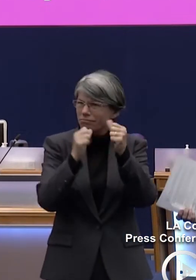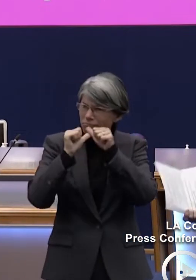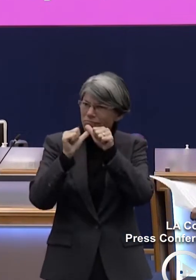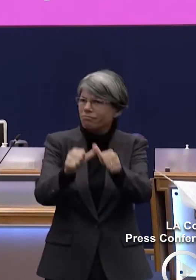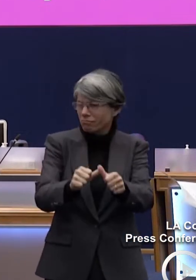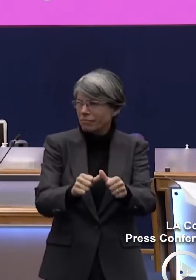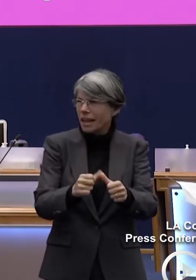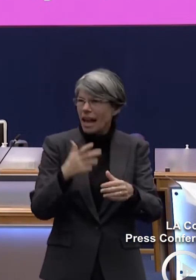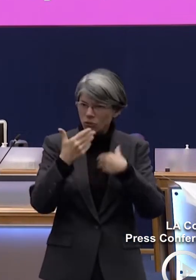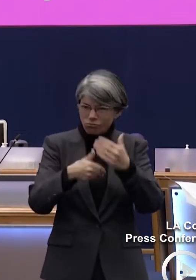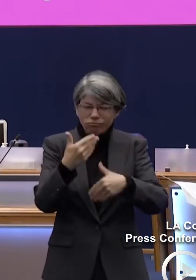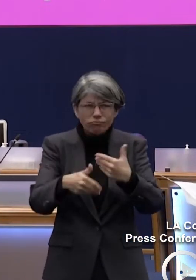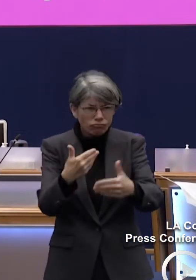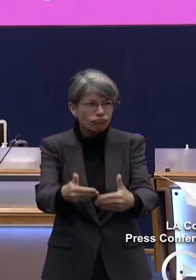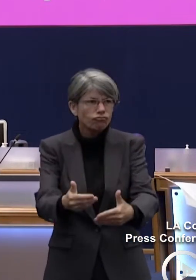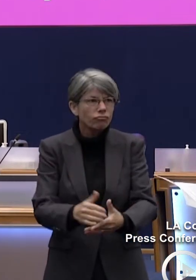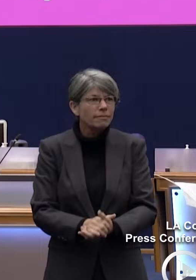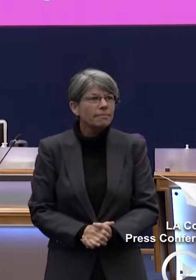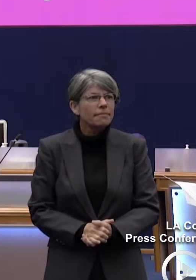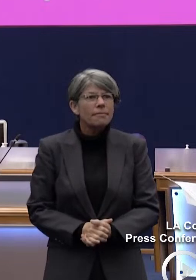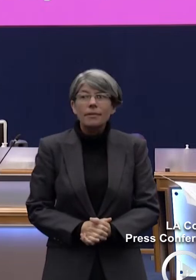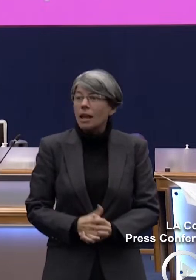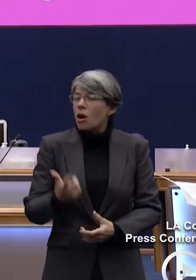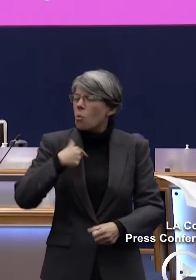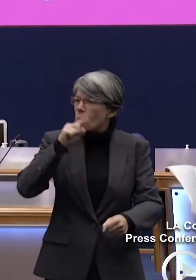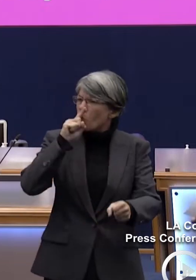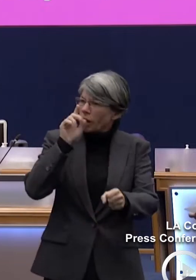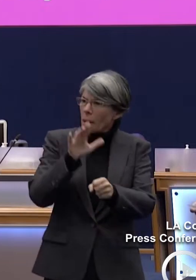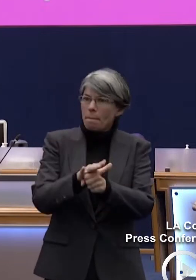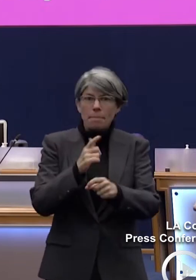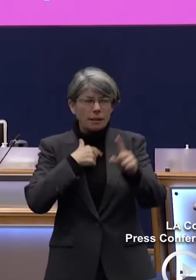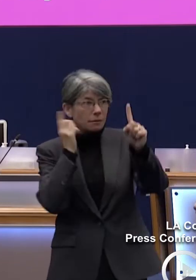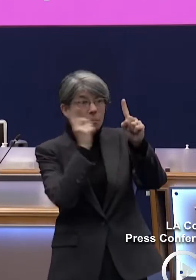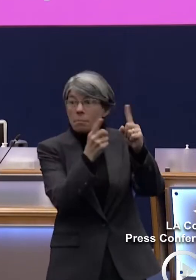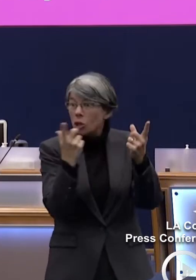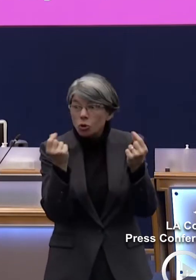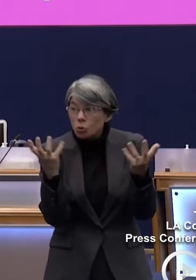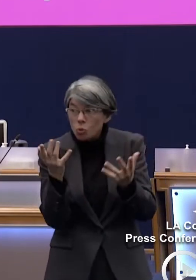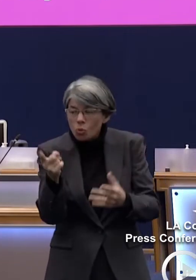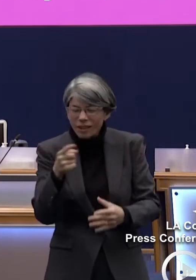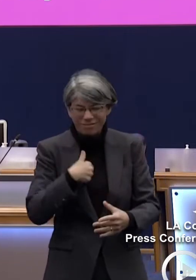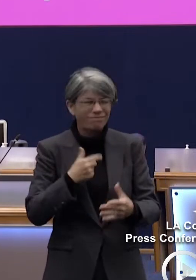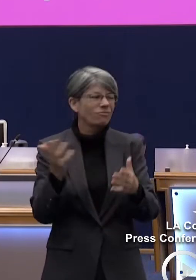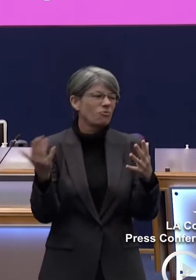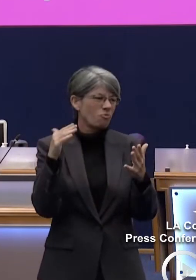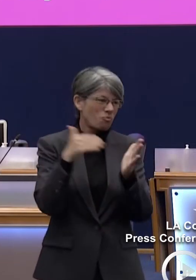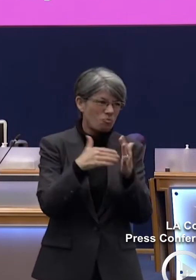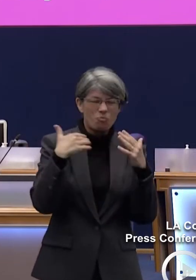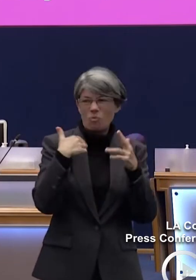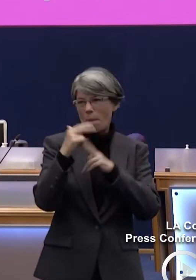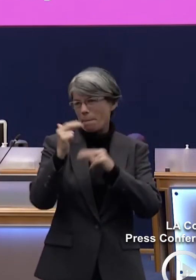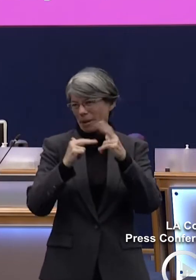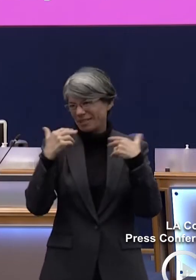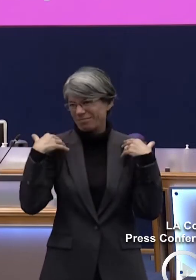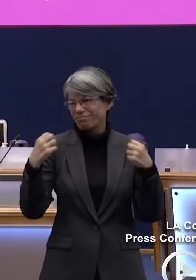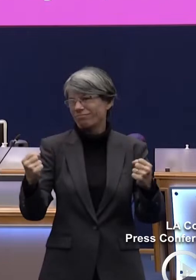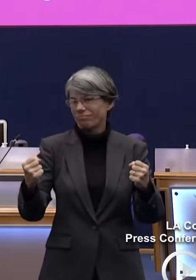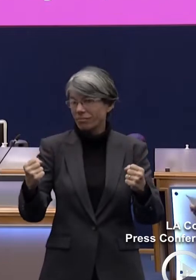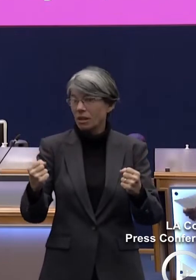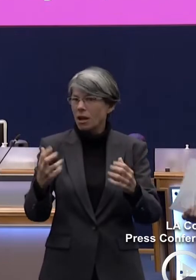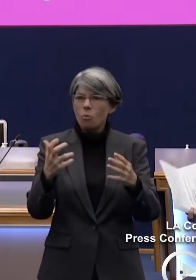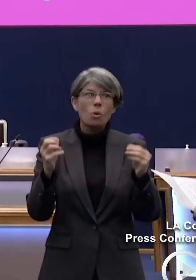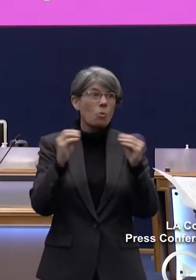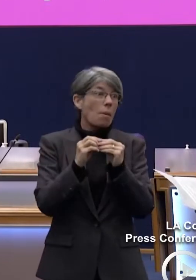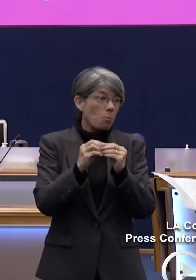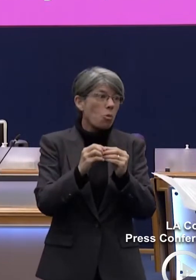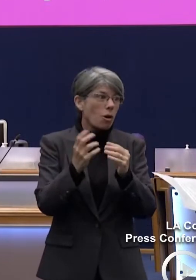we move through this process. We are committed. Our mission is to clear the way for rebuilding and recovery, and we want that more